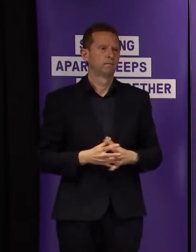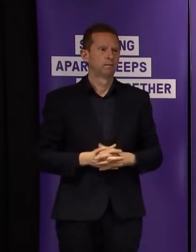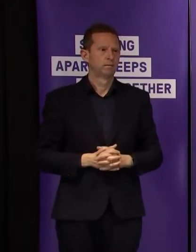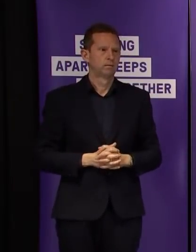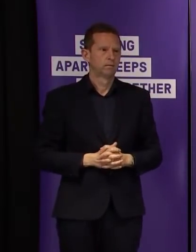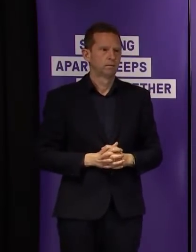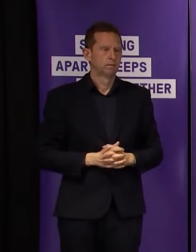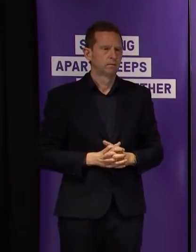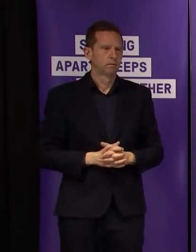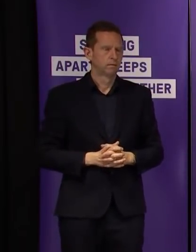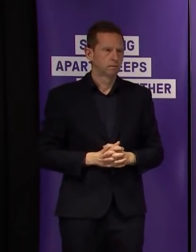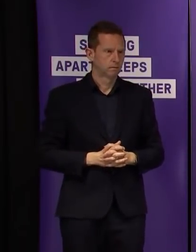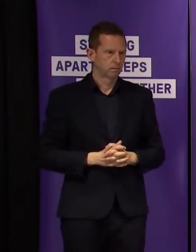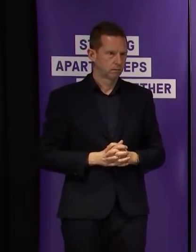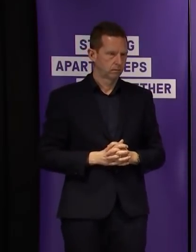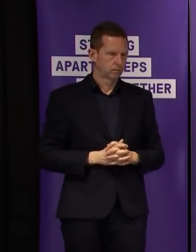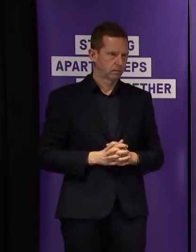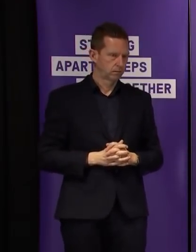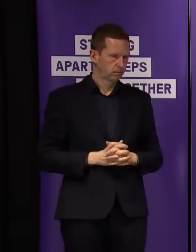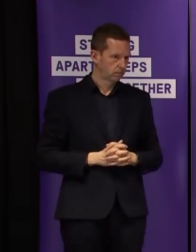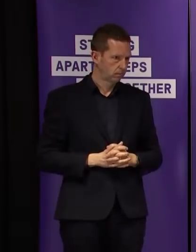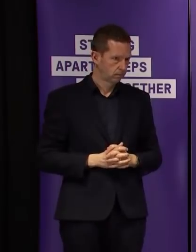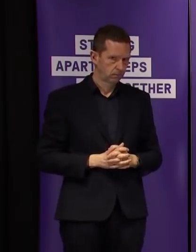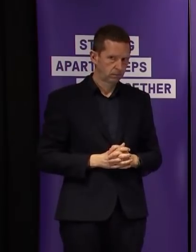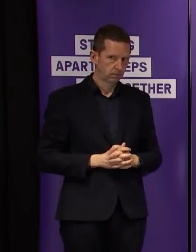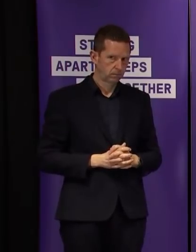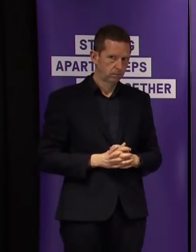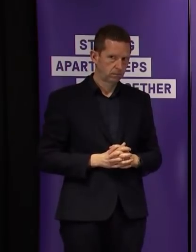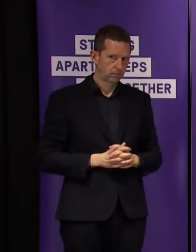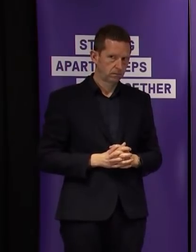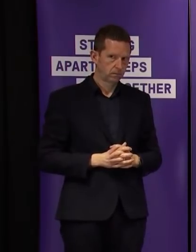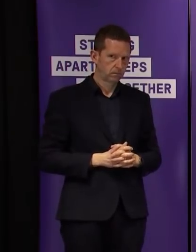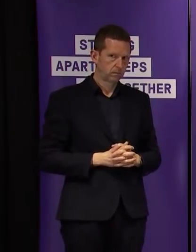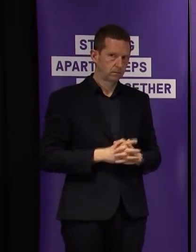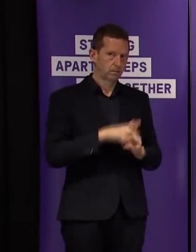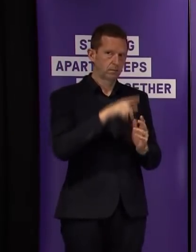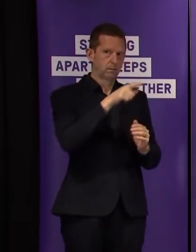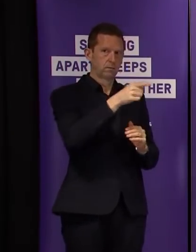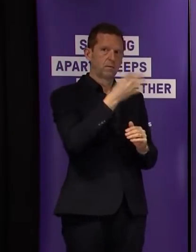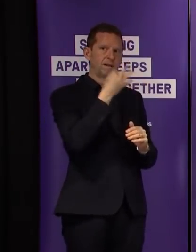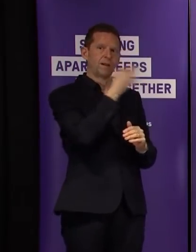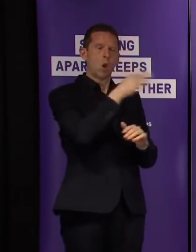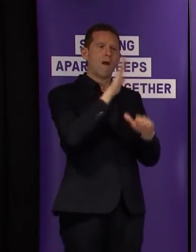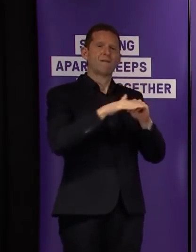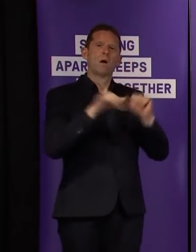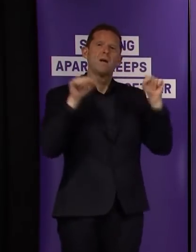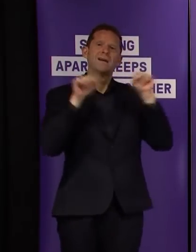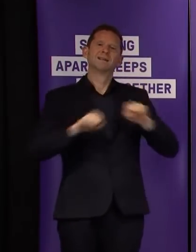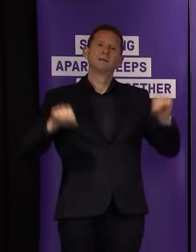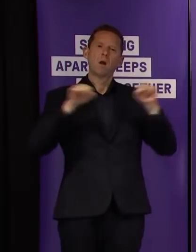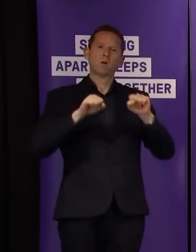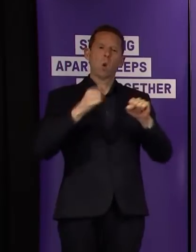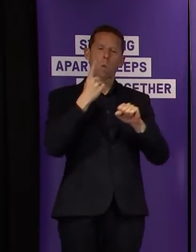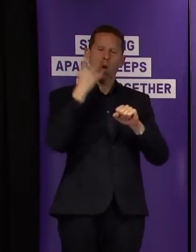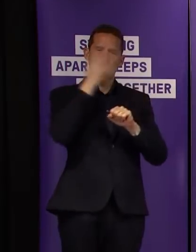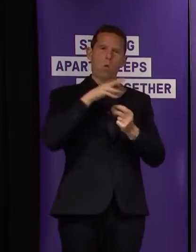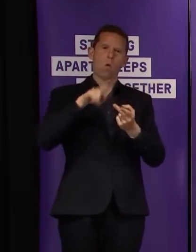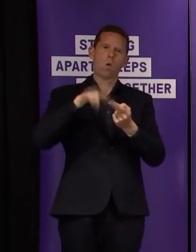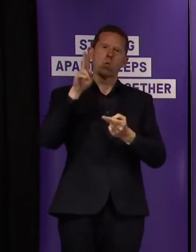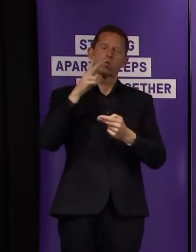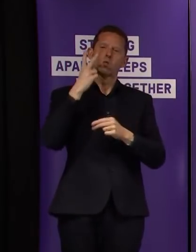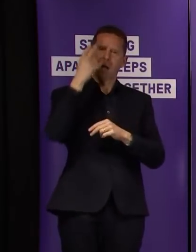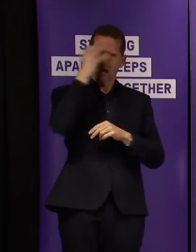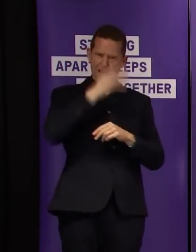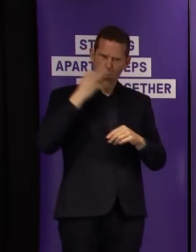to exercise. Yes. When will playgrounds and sort of outdoor activities be included in that? It says skate parks, but it